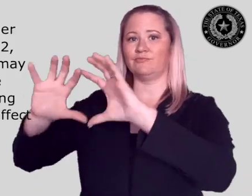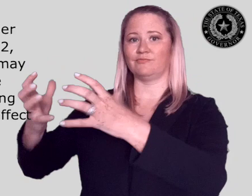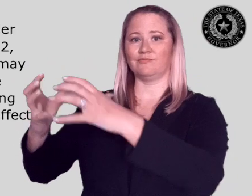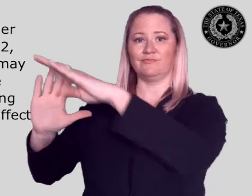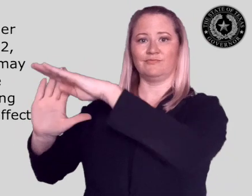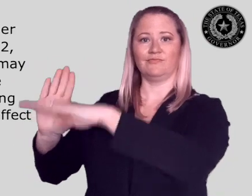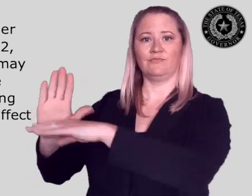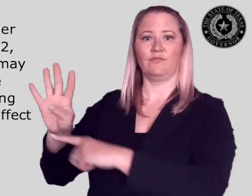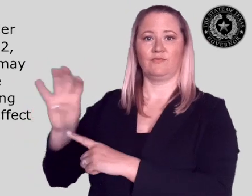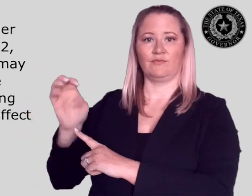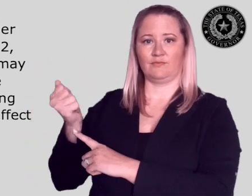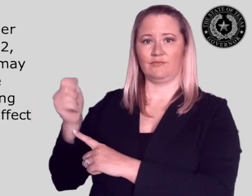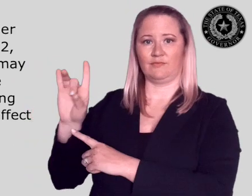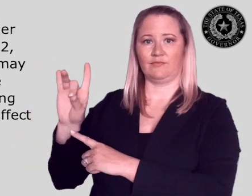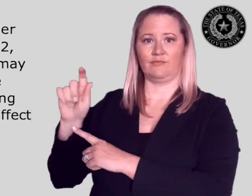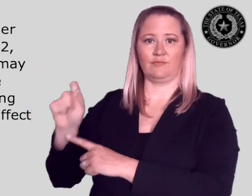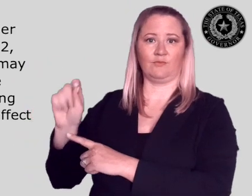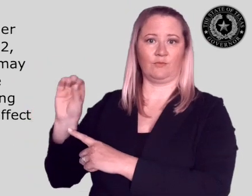whereas under Section